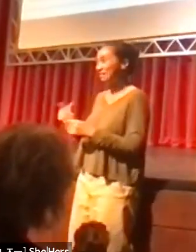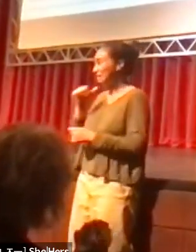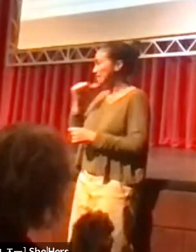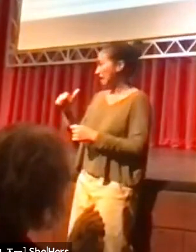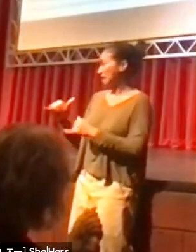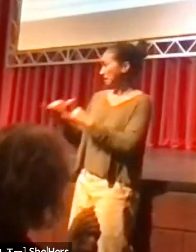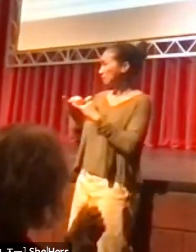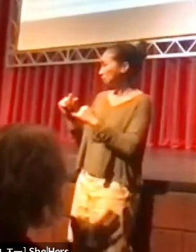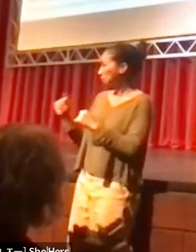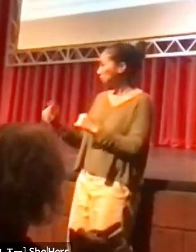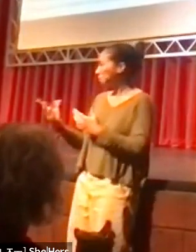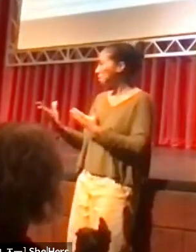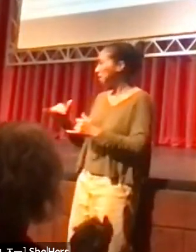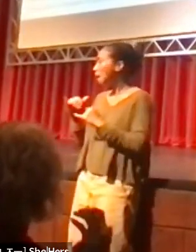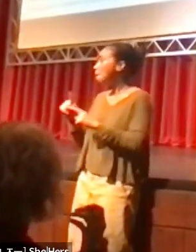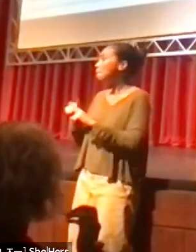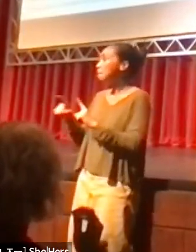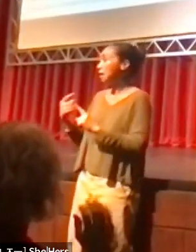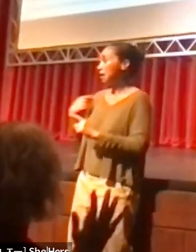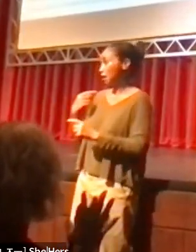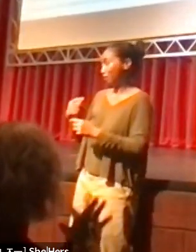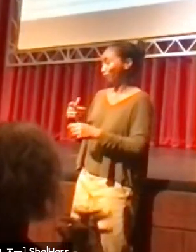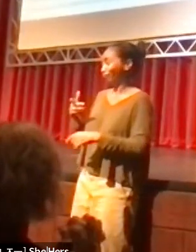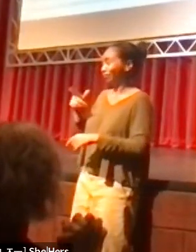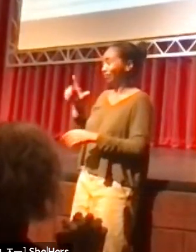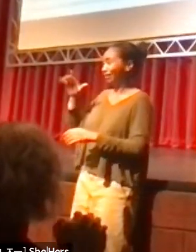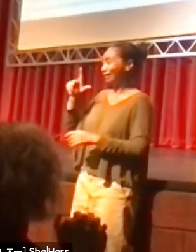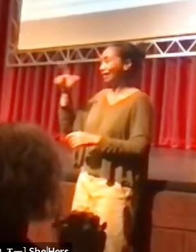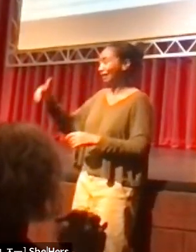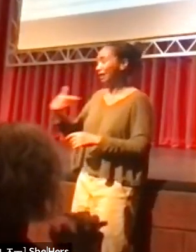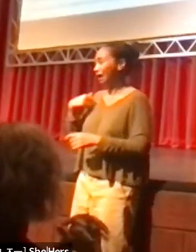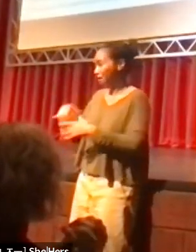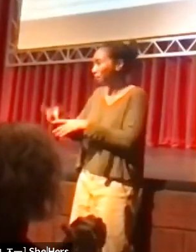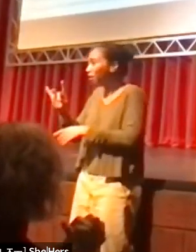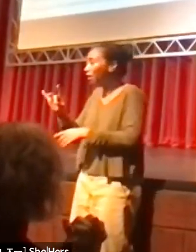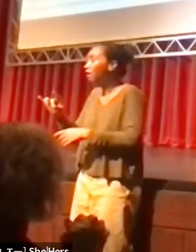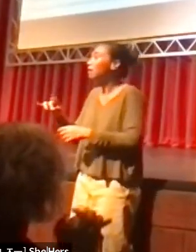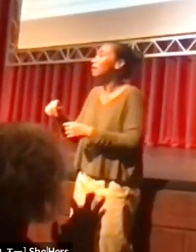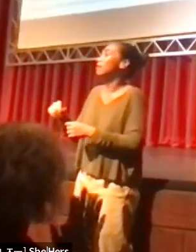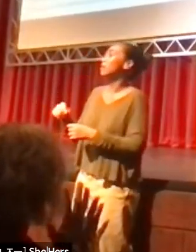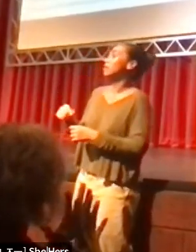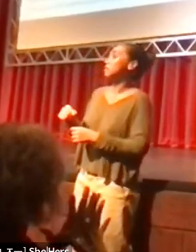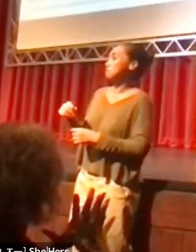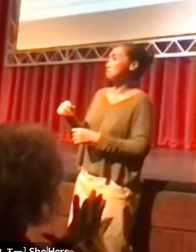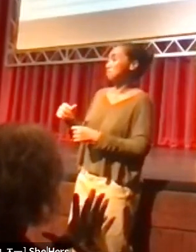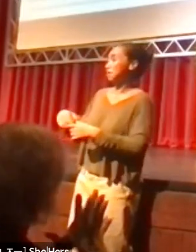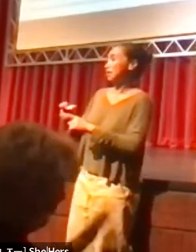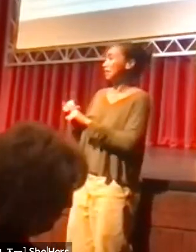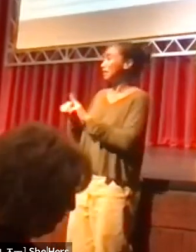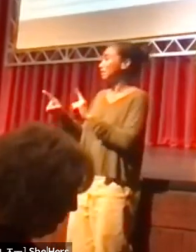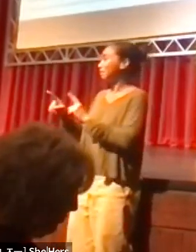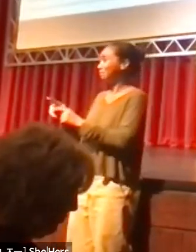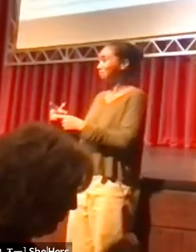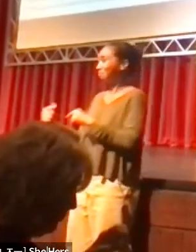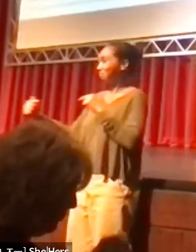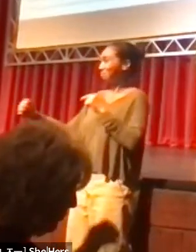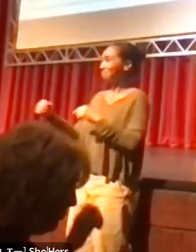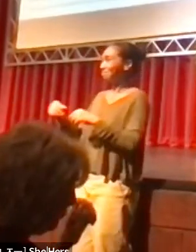common, but what I soon discovered was that we were coming from different ends of the